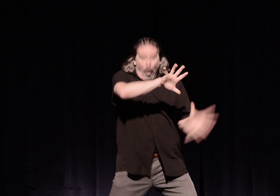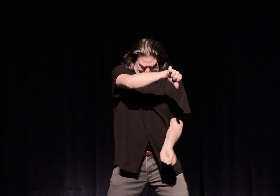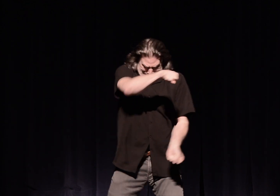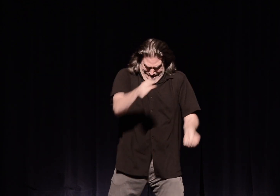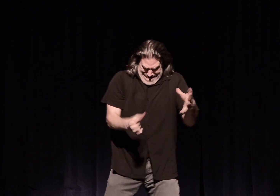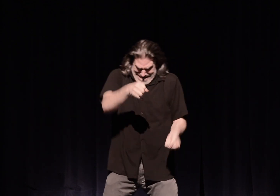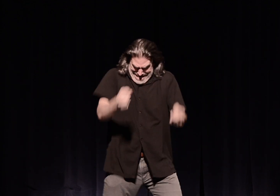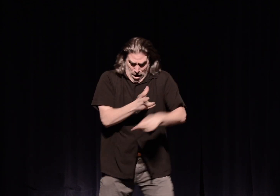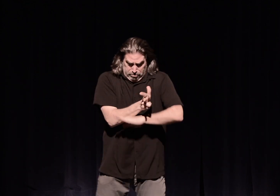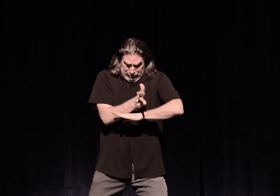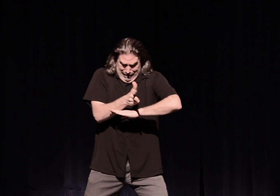gaining.